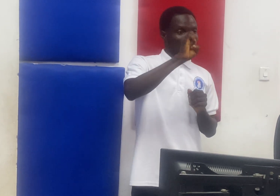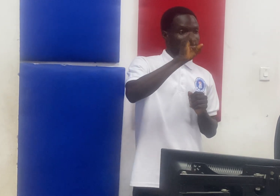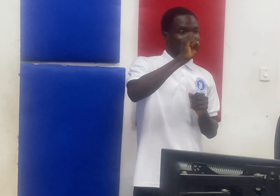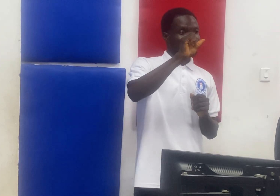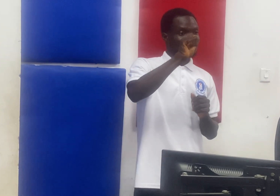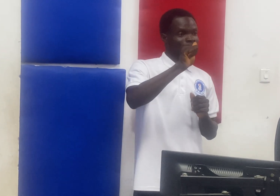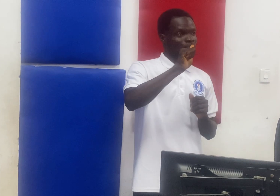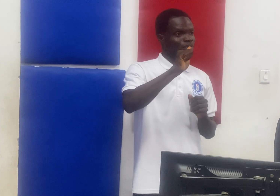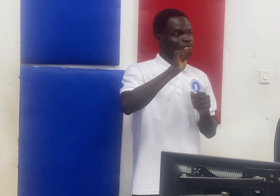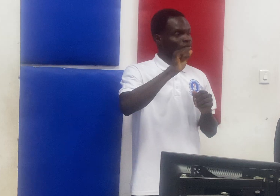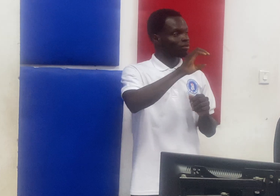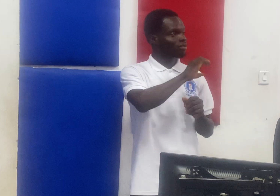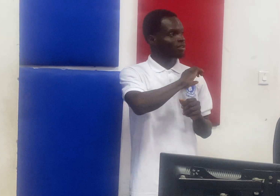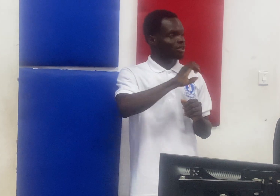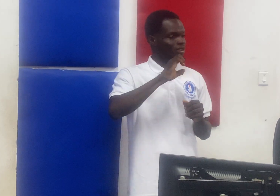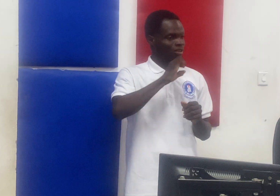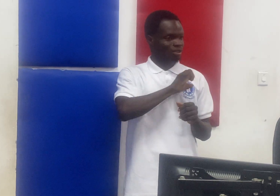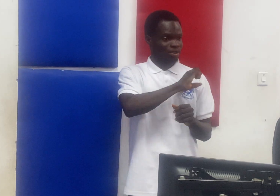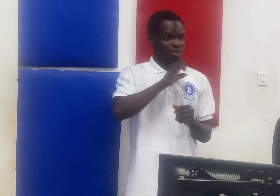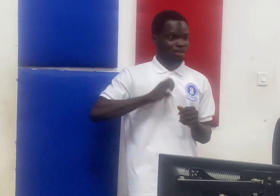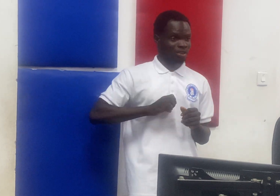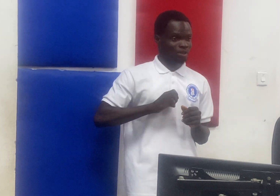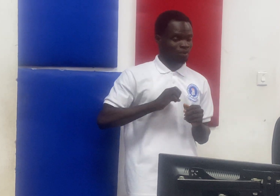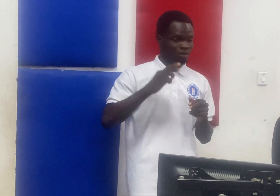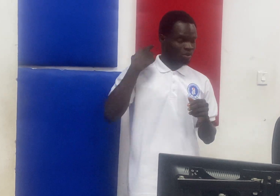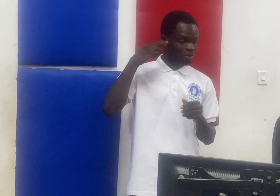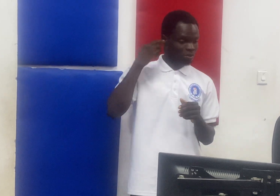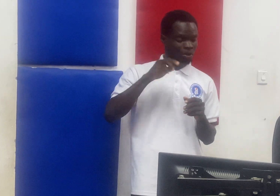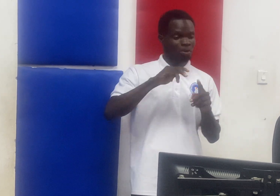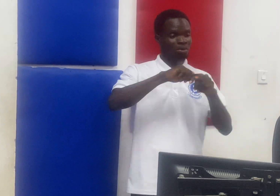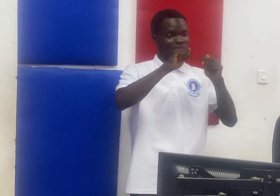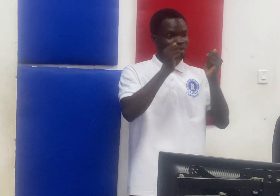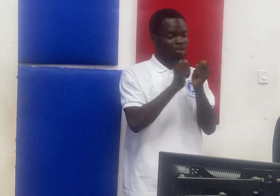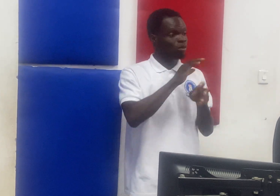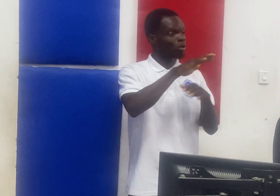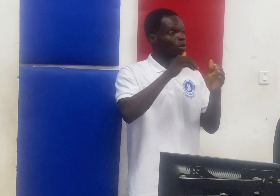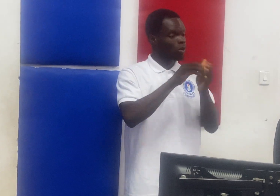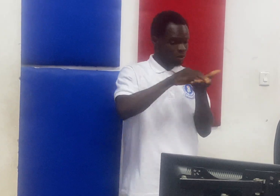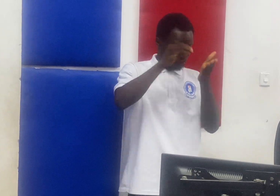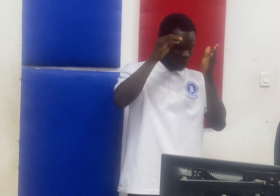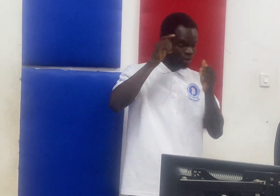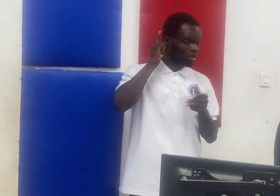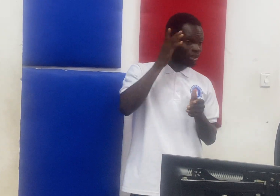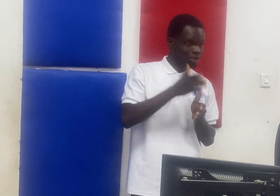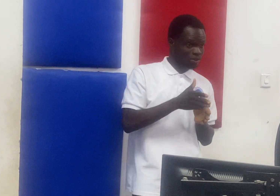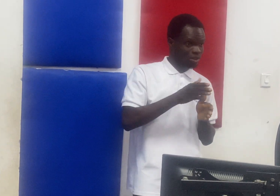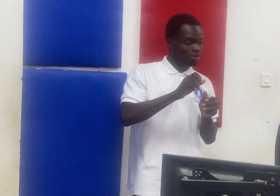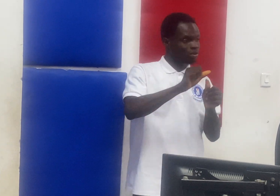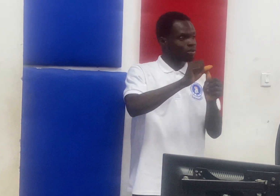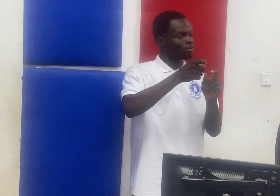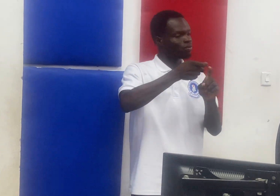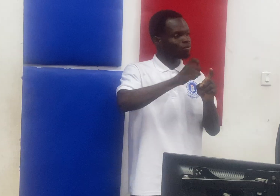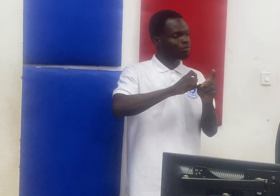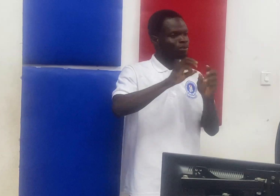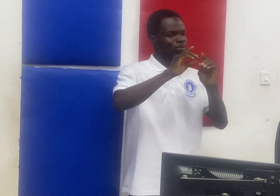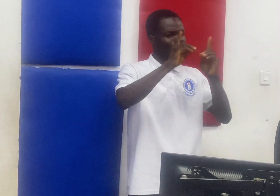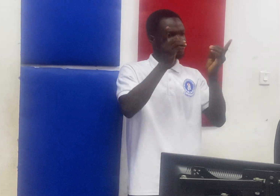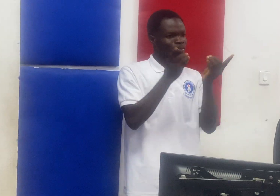the Radio Windy Bay technical team, all lecturers from the department, the entire student